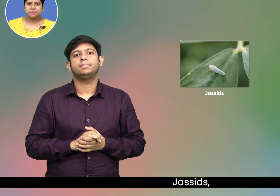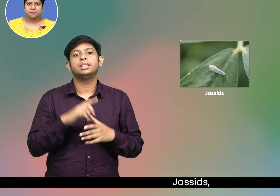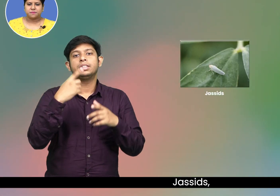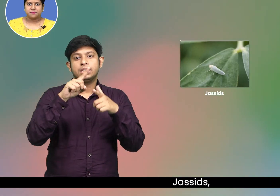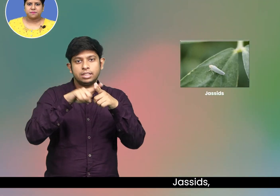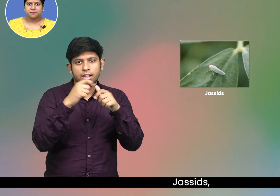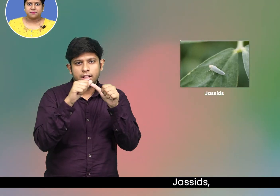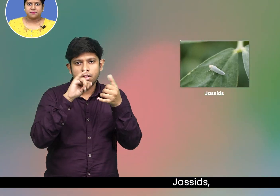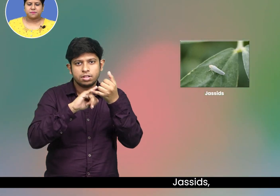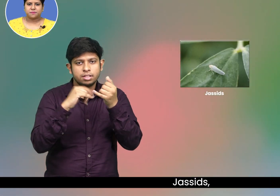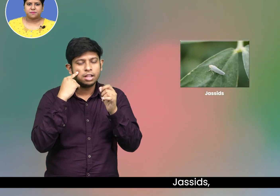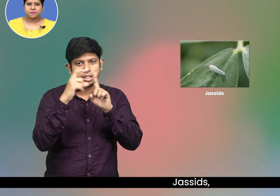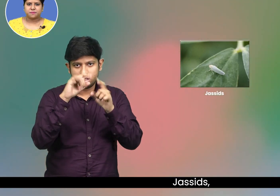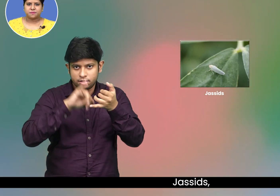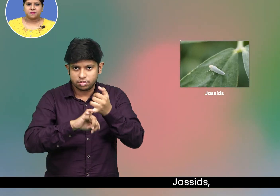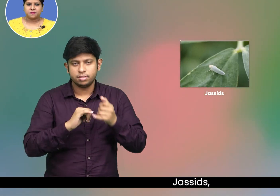desicids,